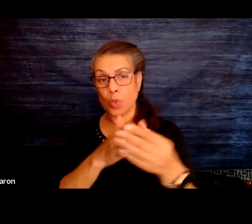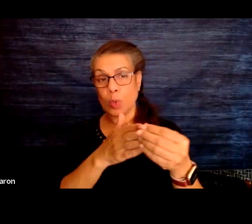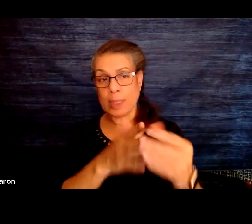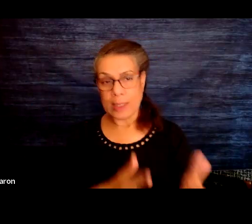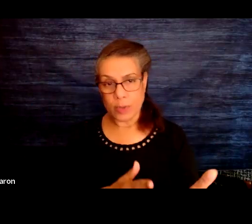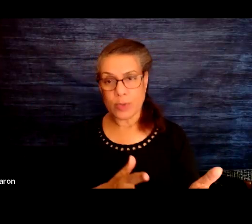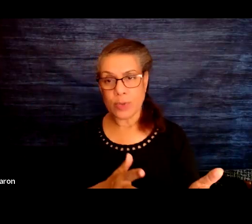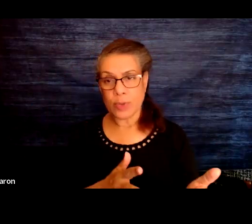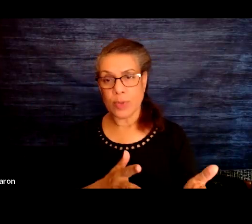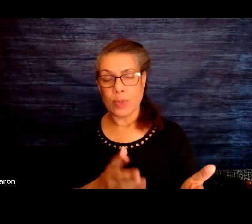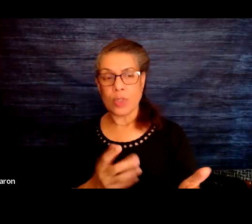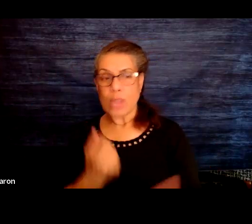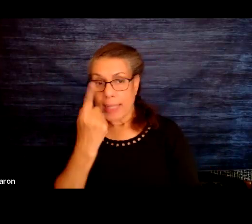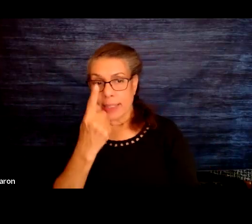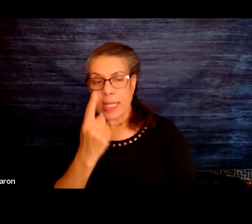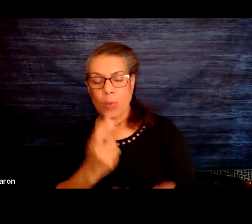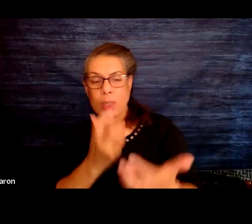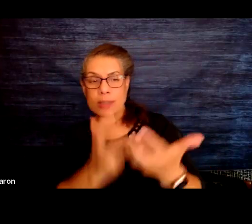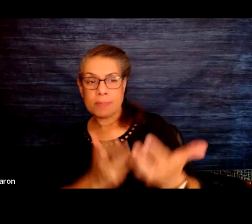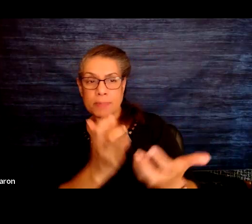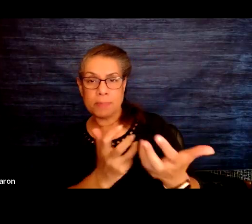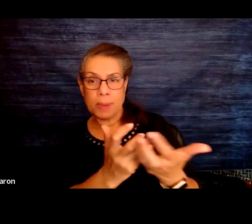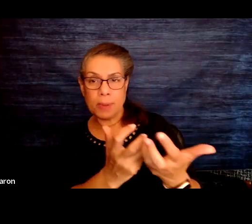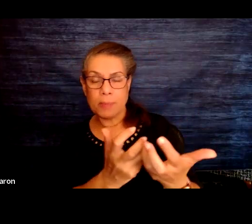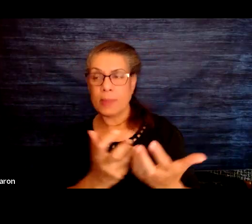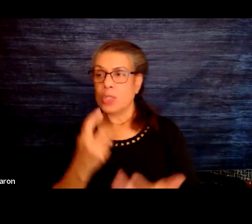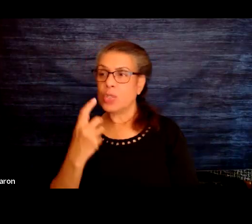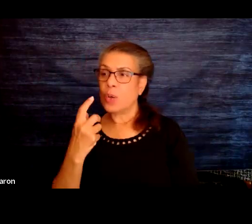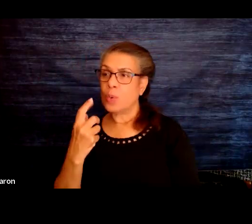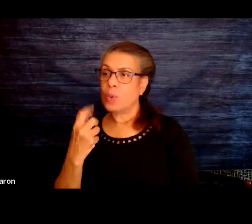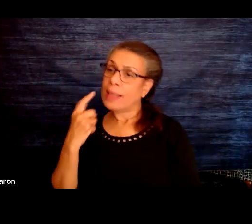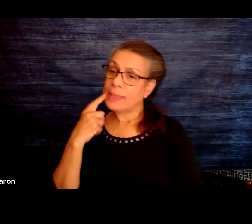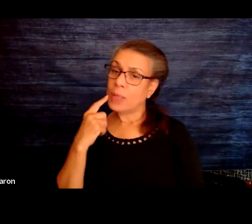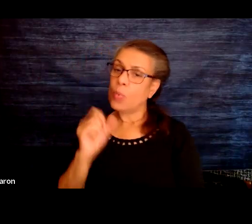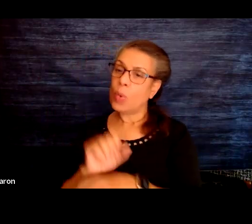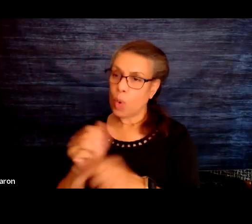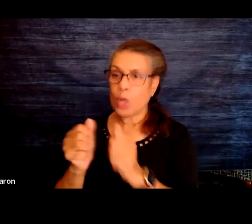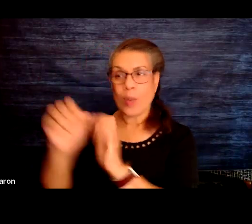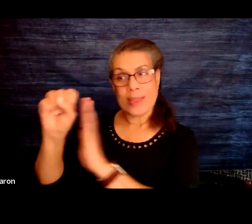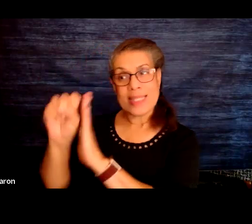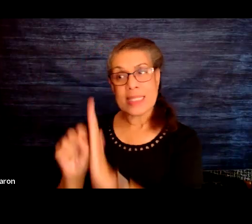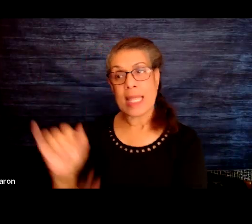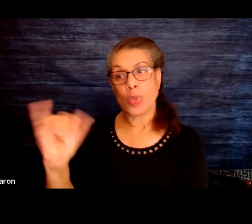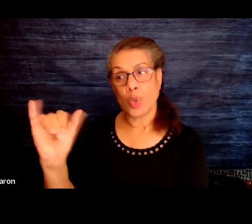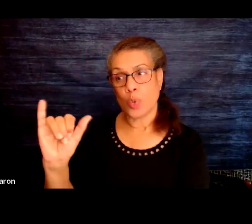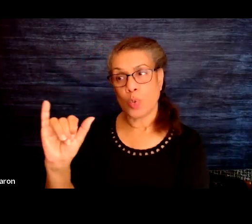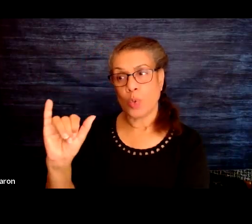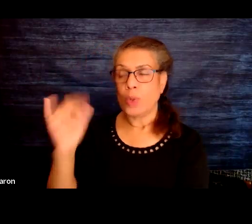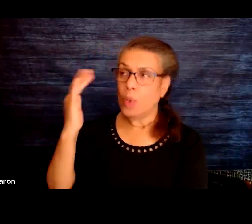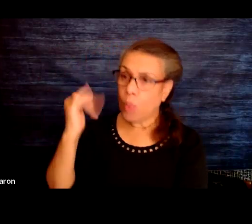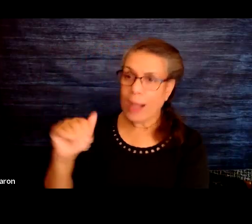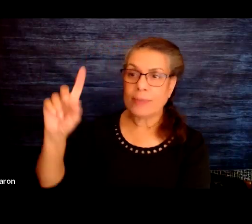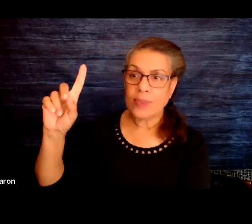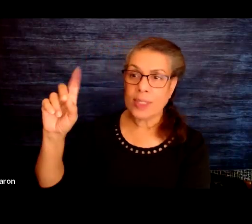understand the issues the best, of here are some creative, and I think we're going to be working with the state because they're going to be giving guidance about what to